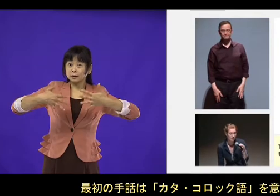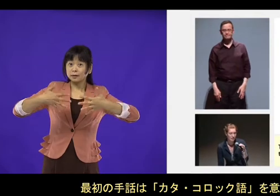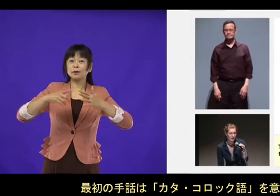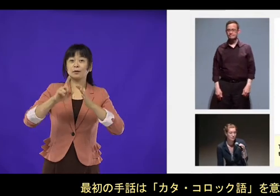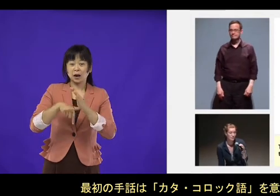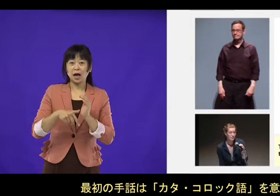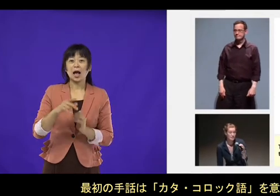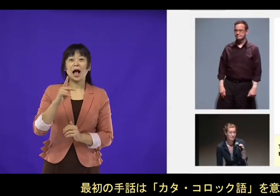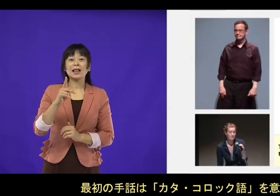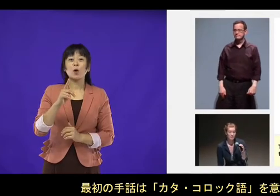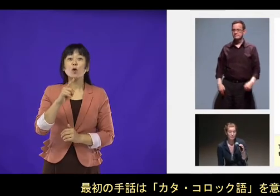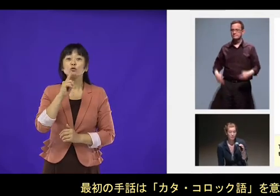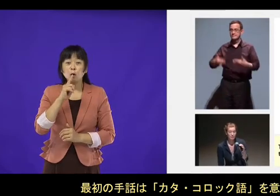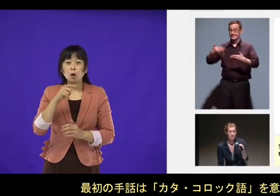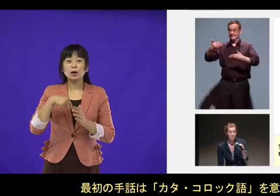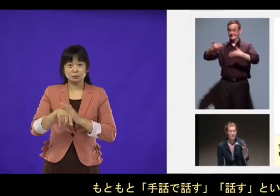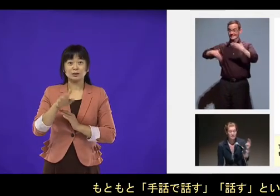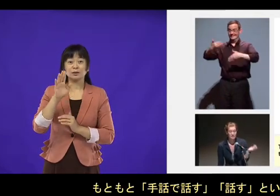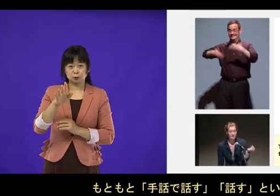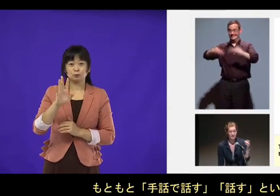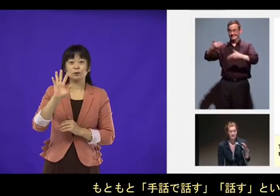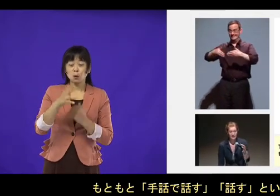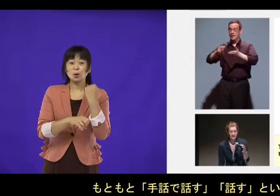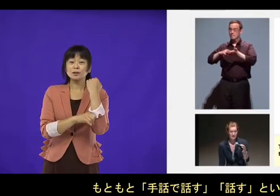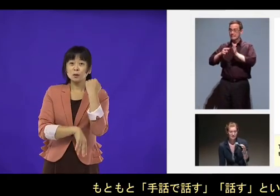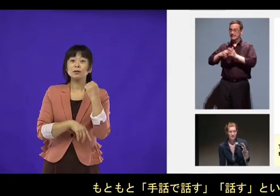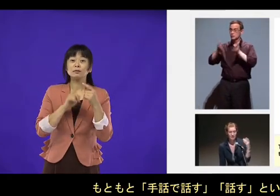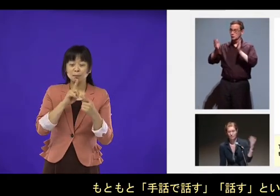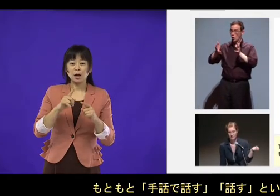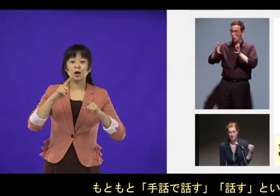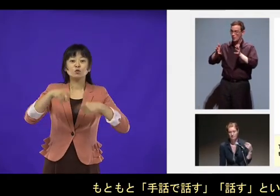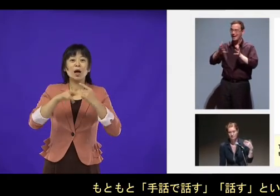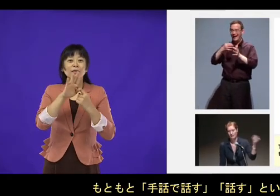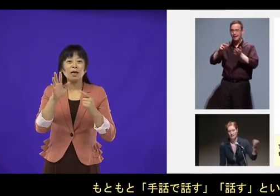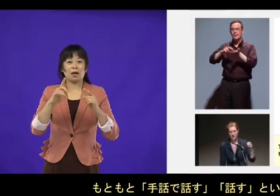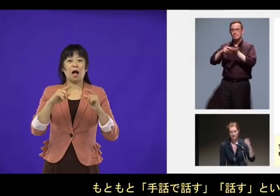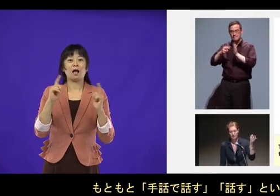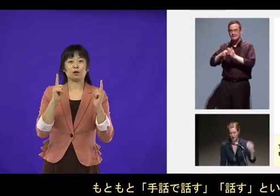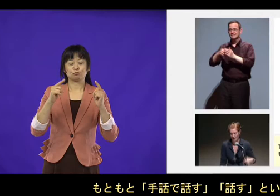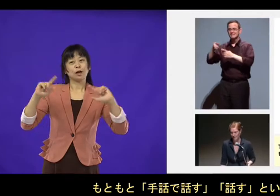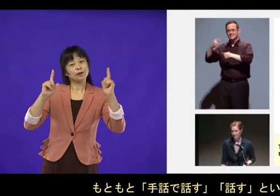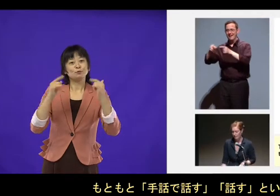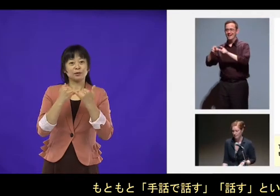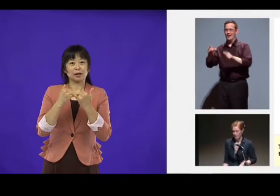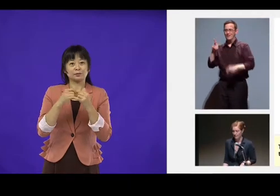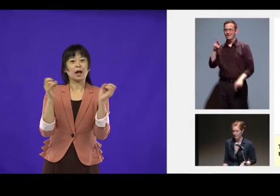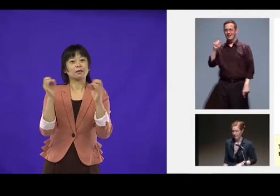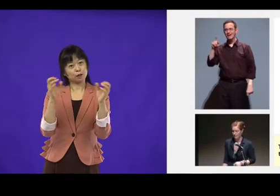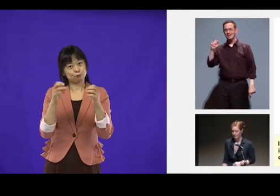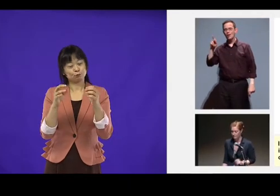And the first sign also means Katakaloq. Basically, it's their sign for signing or talking.